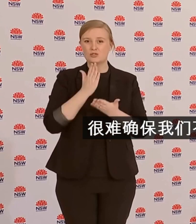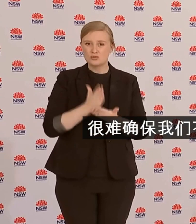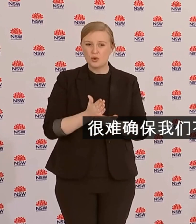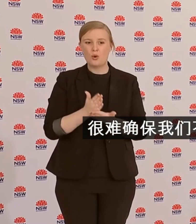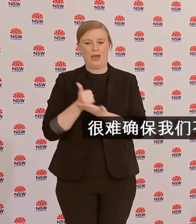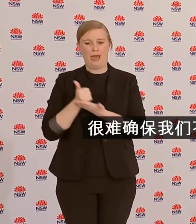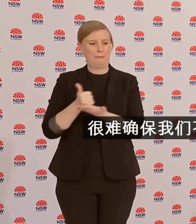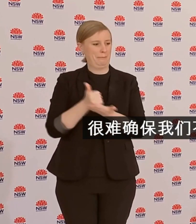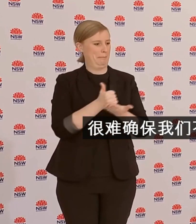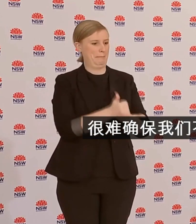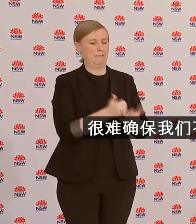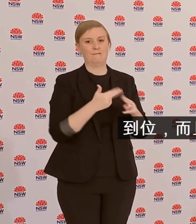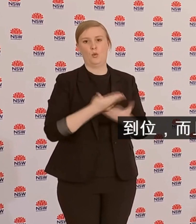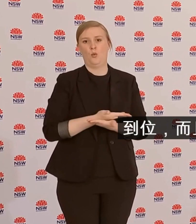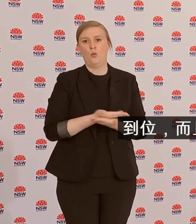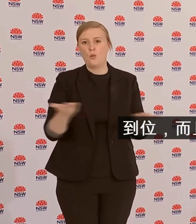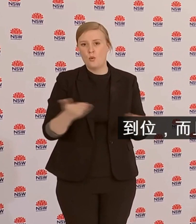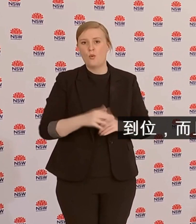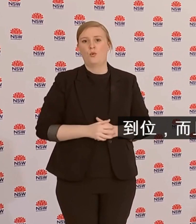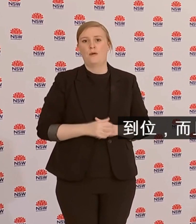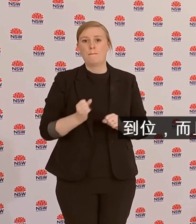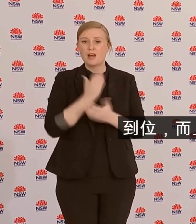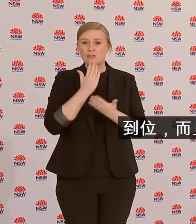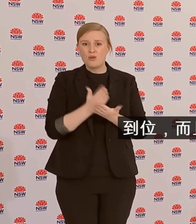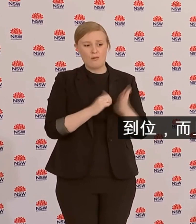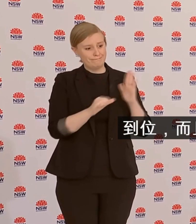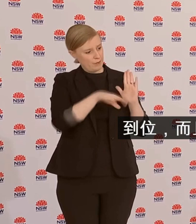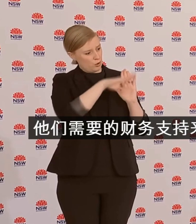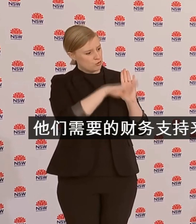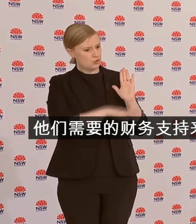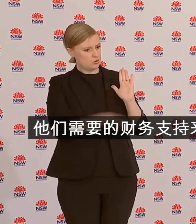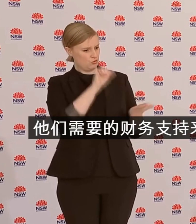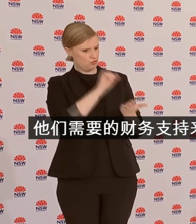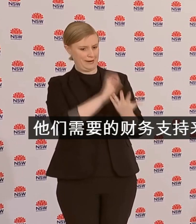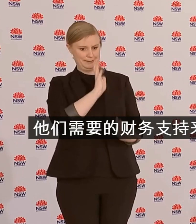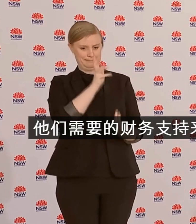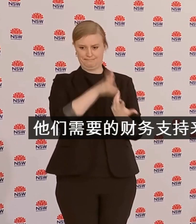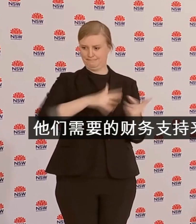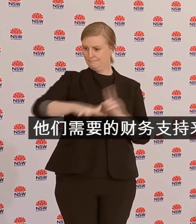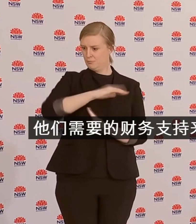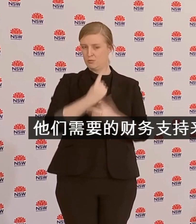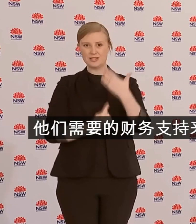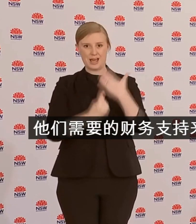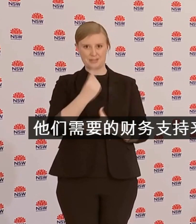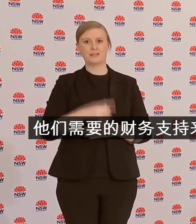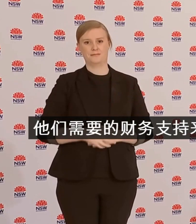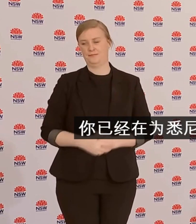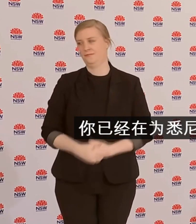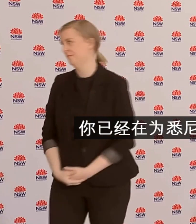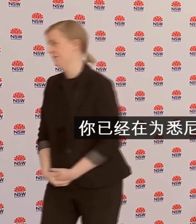only that we put the right settings in place, but also that we provide people with the financial support they need to get them through this difficult time.